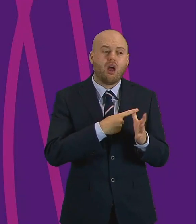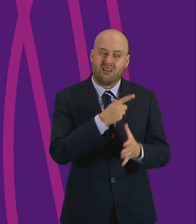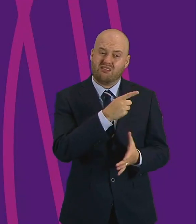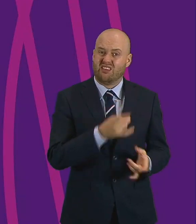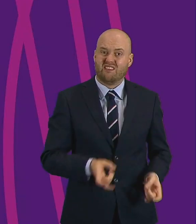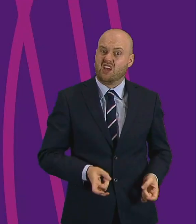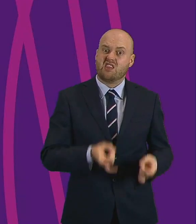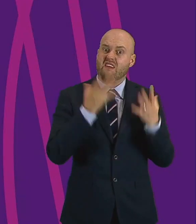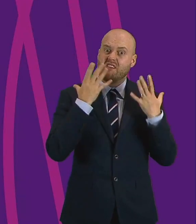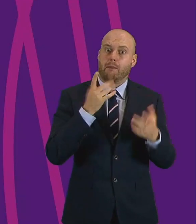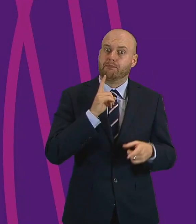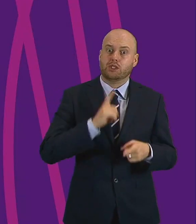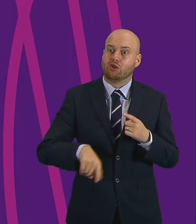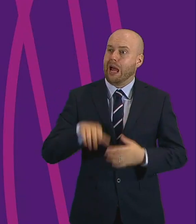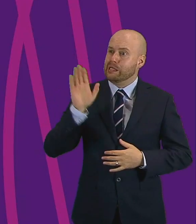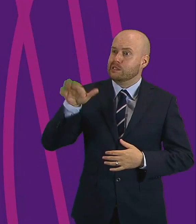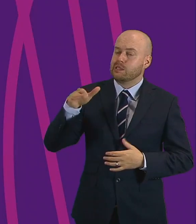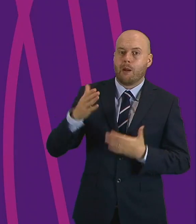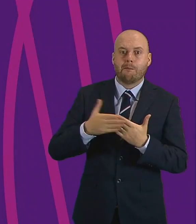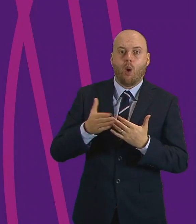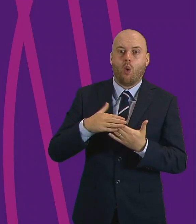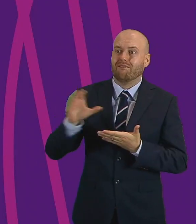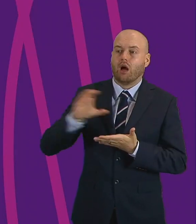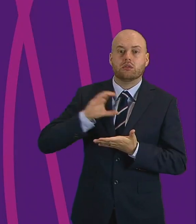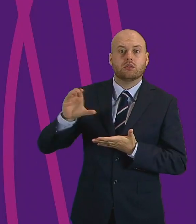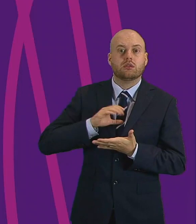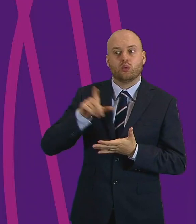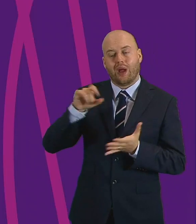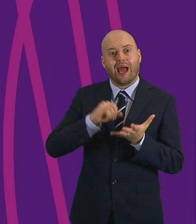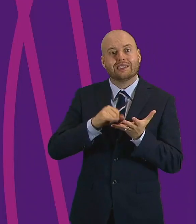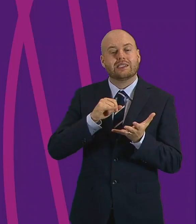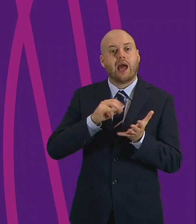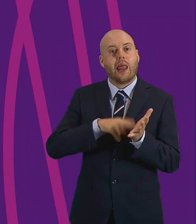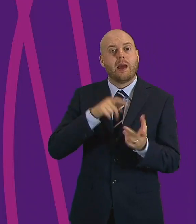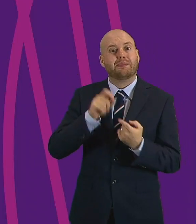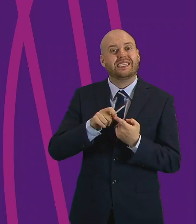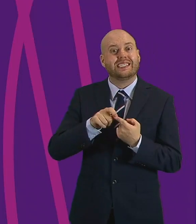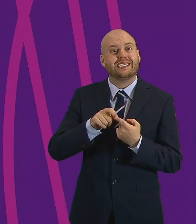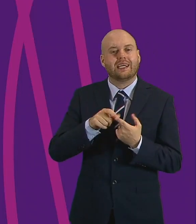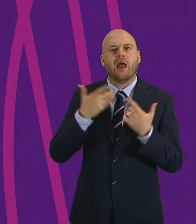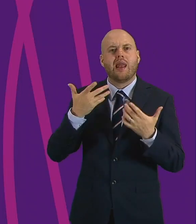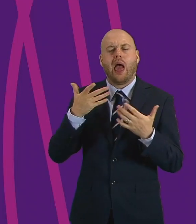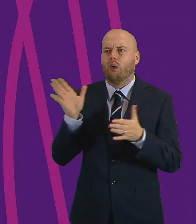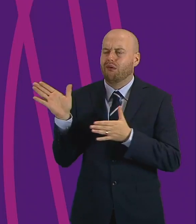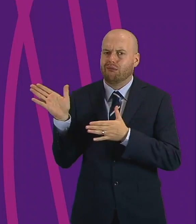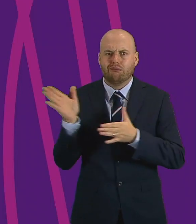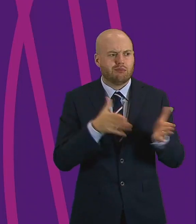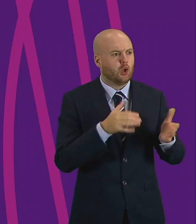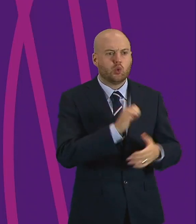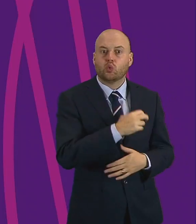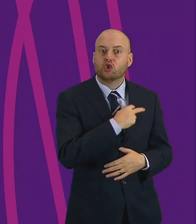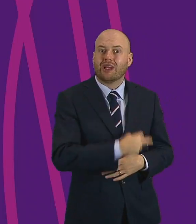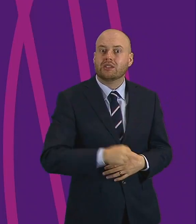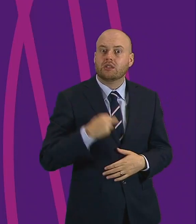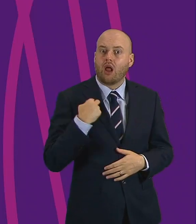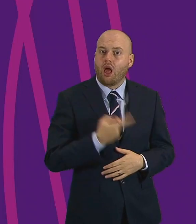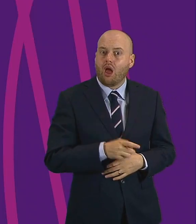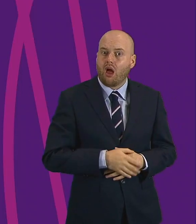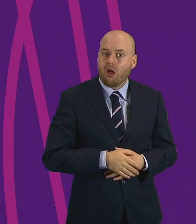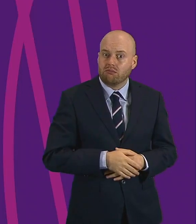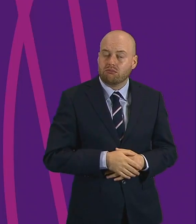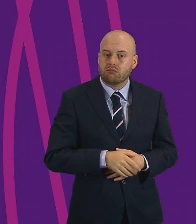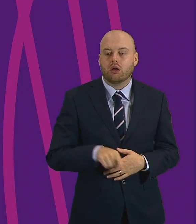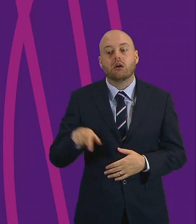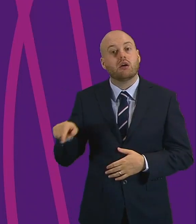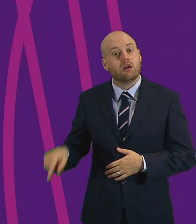money out of the SNP and are turning to the Chancellor. And I suppose that given he's provided £10 billion in